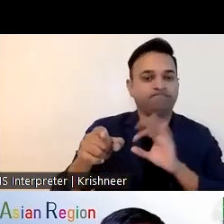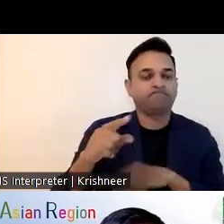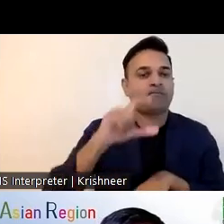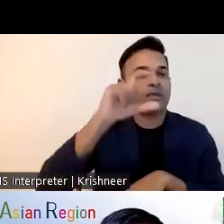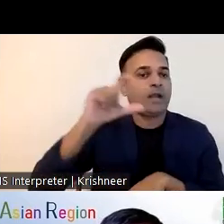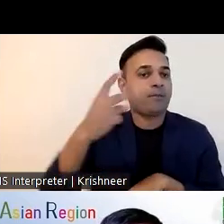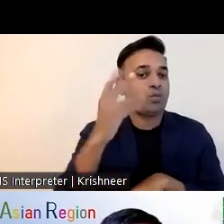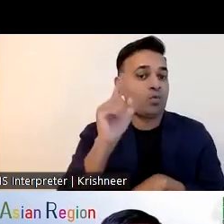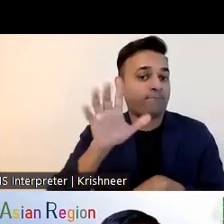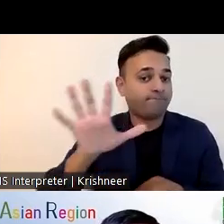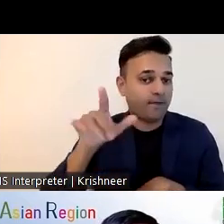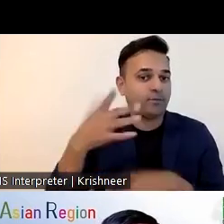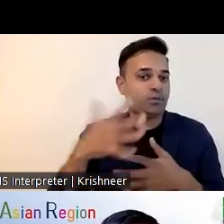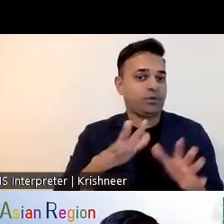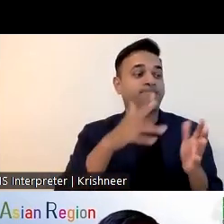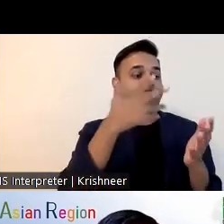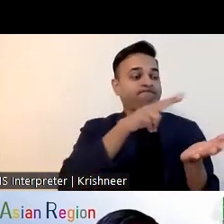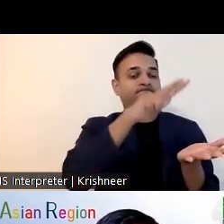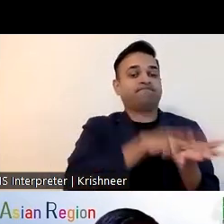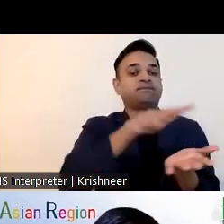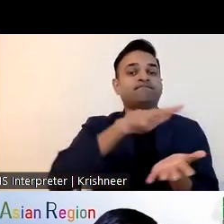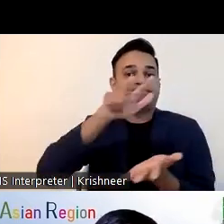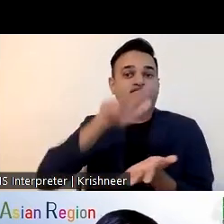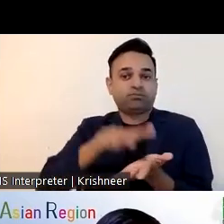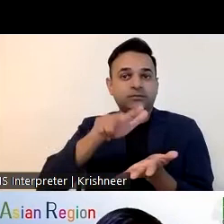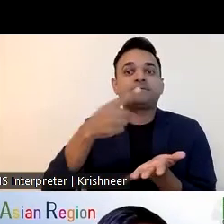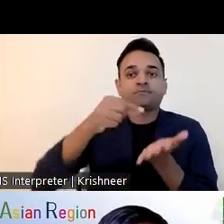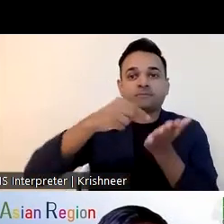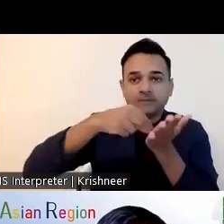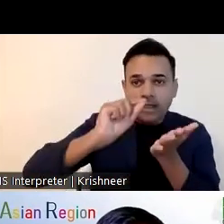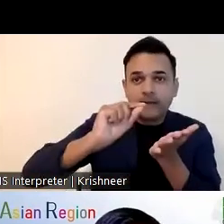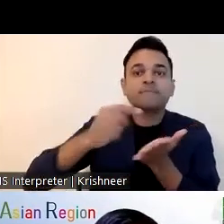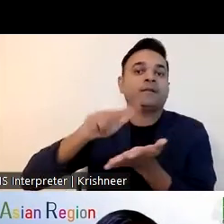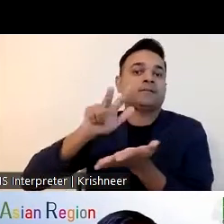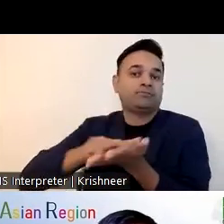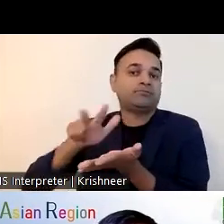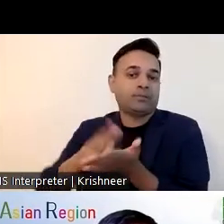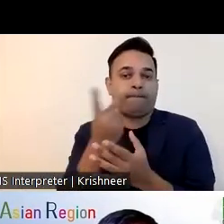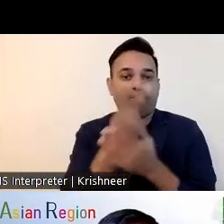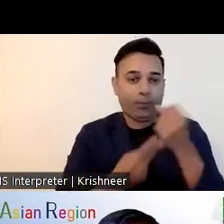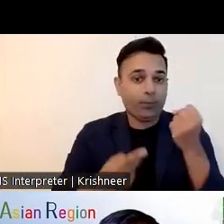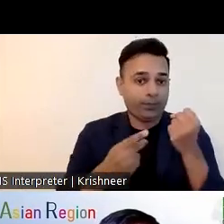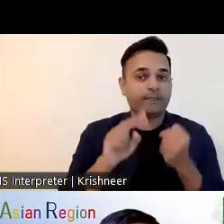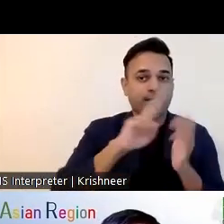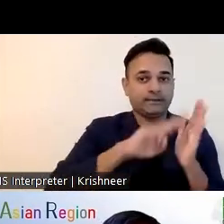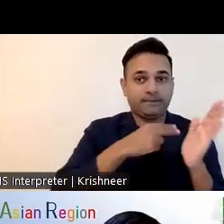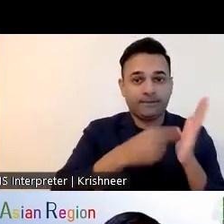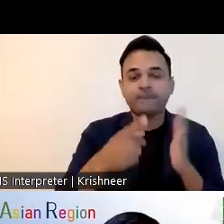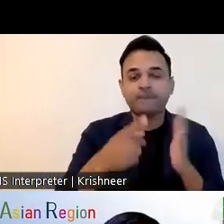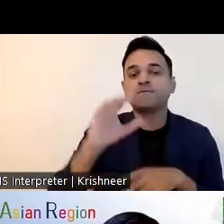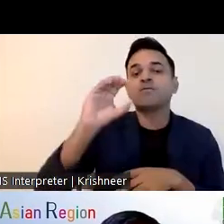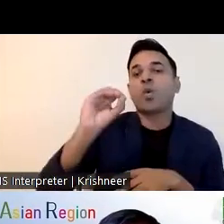in 2017, complying with the principles of UNCRPD, and we have the